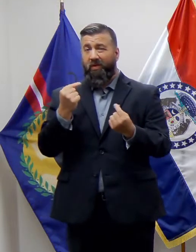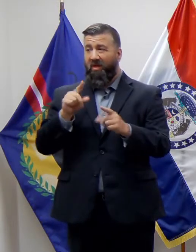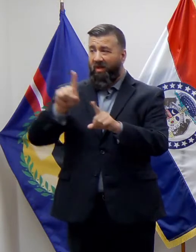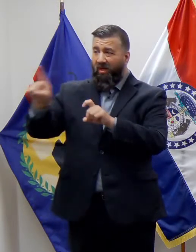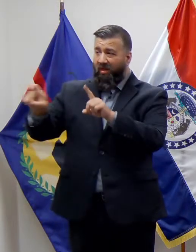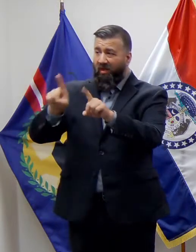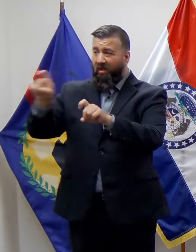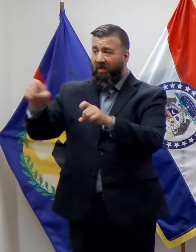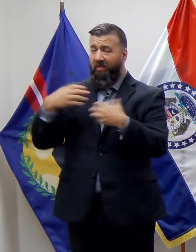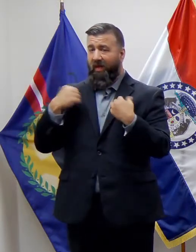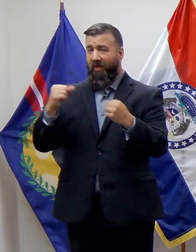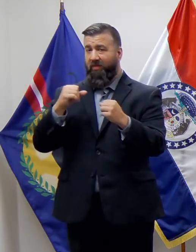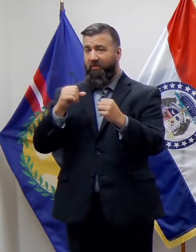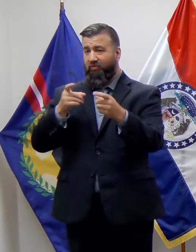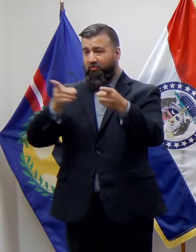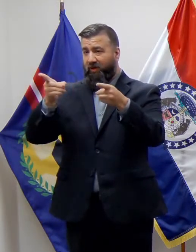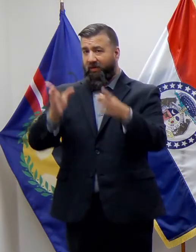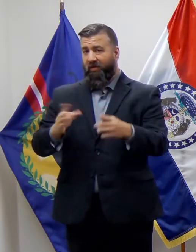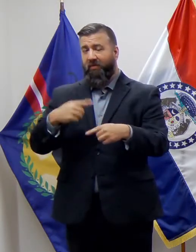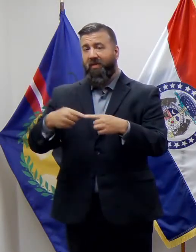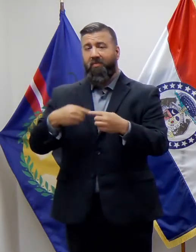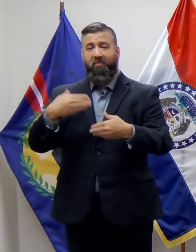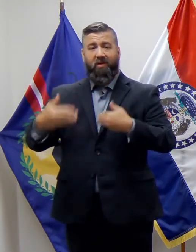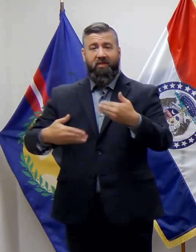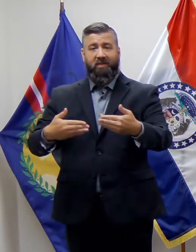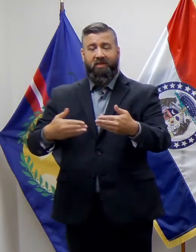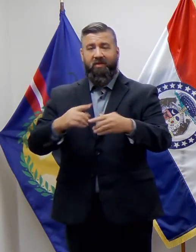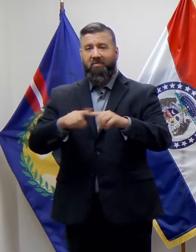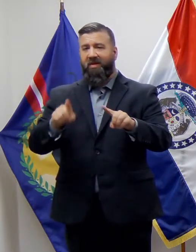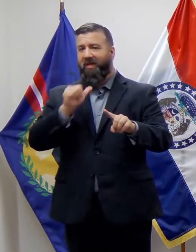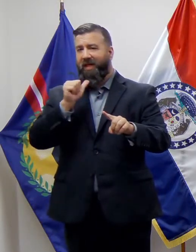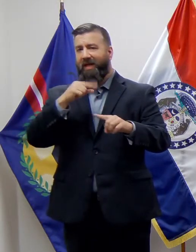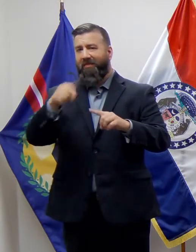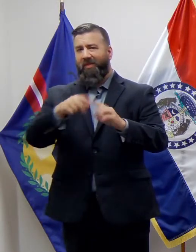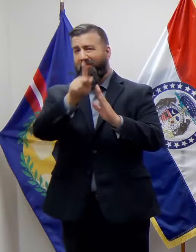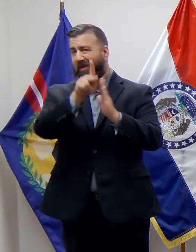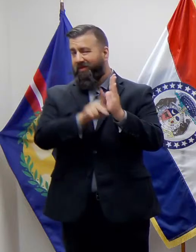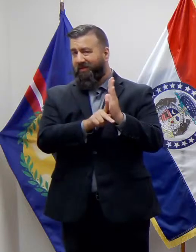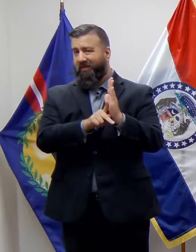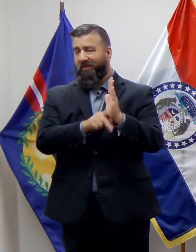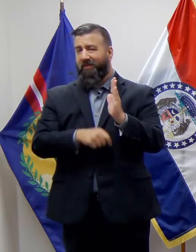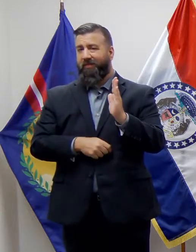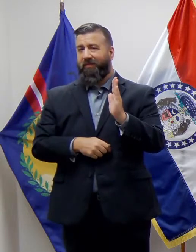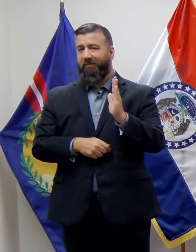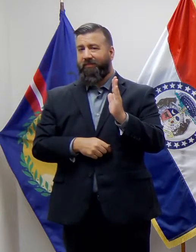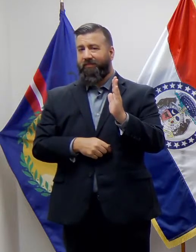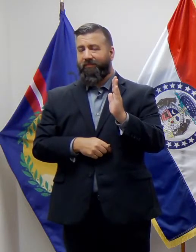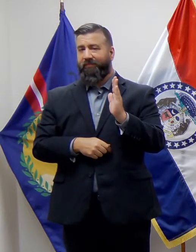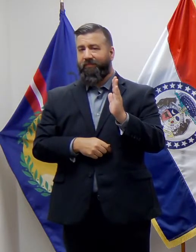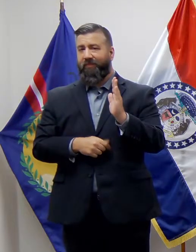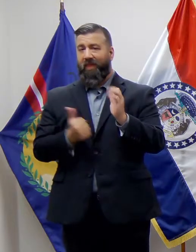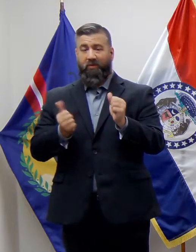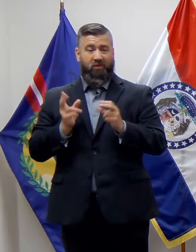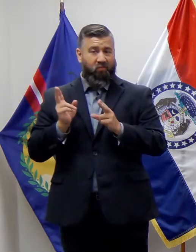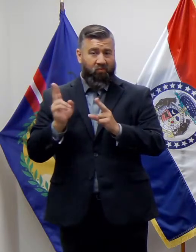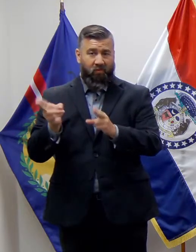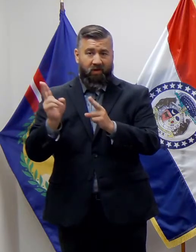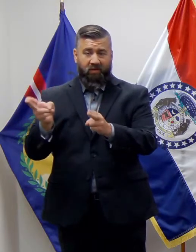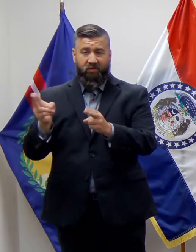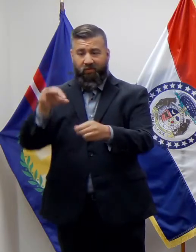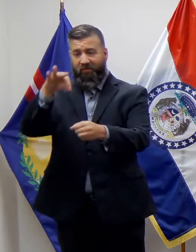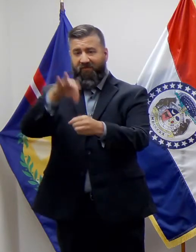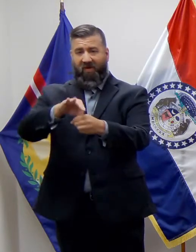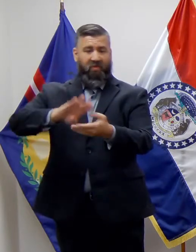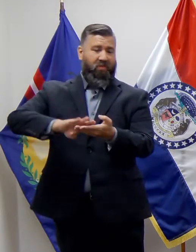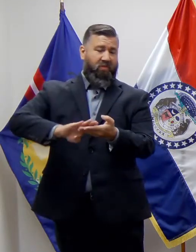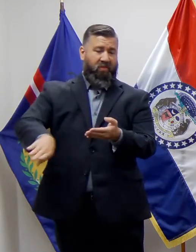the process and not about the policy behind the process. And there was a rush to vote